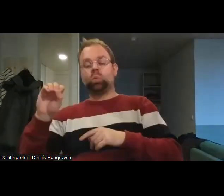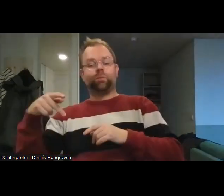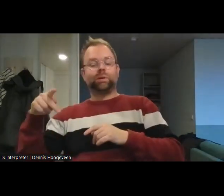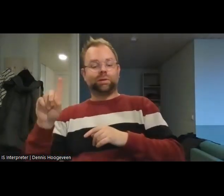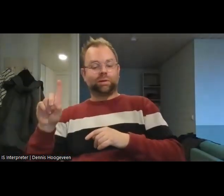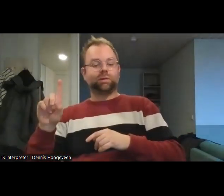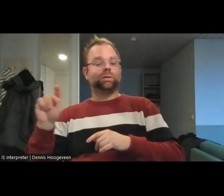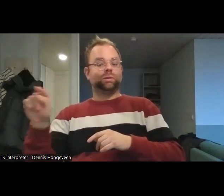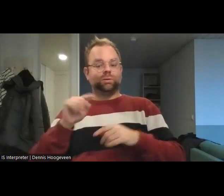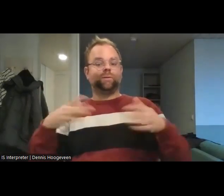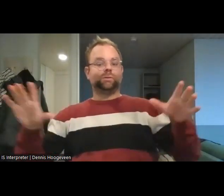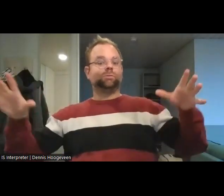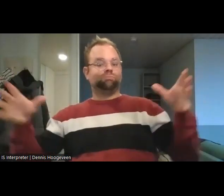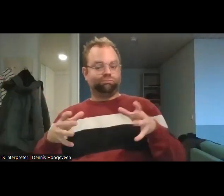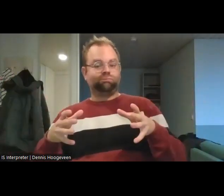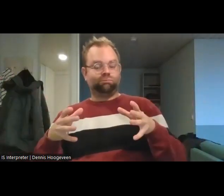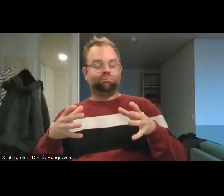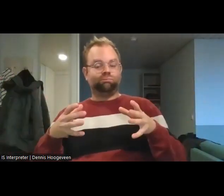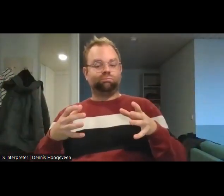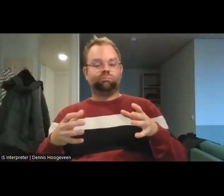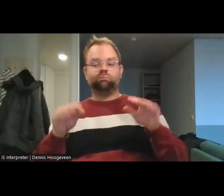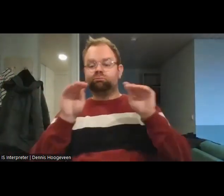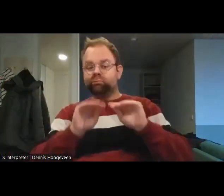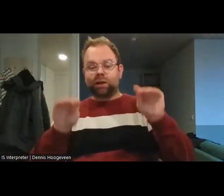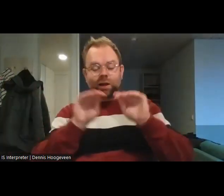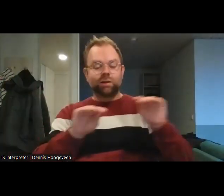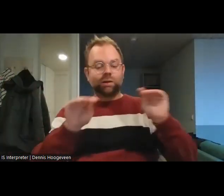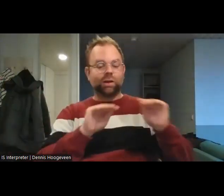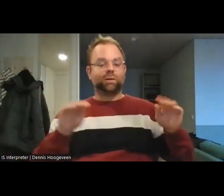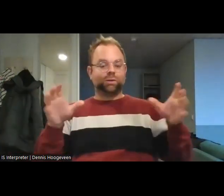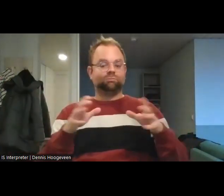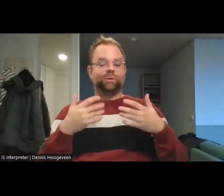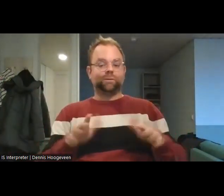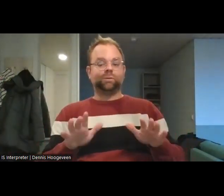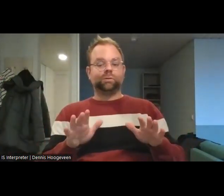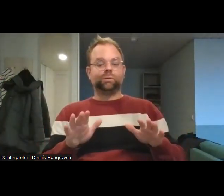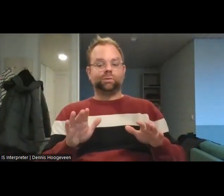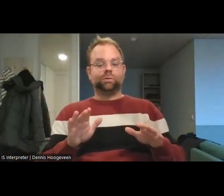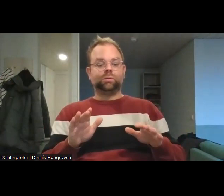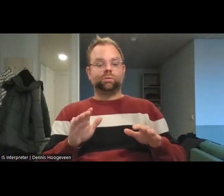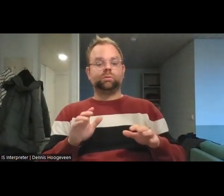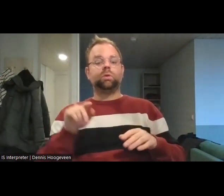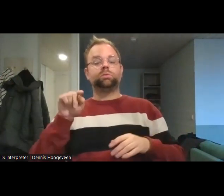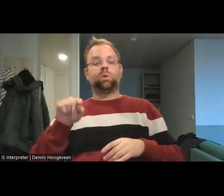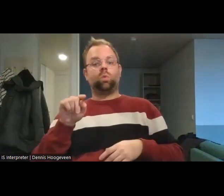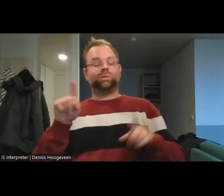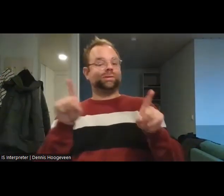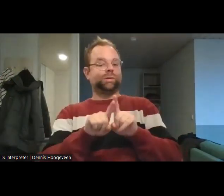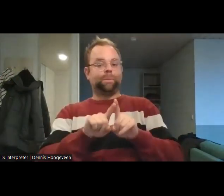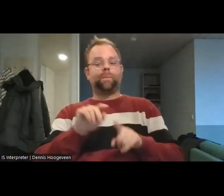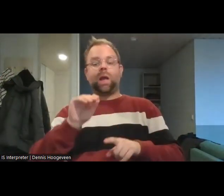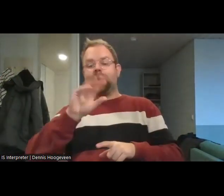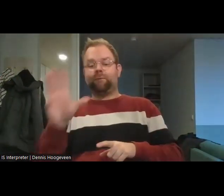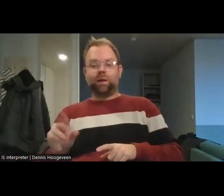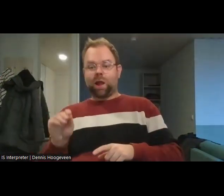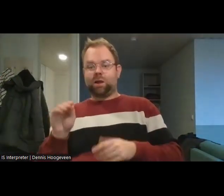same happened in the Middle East and Northern Africa region, where we had around 14